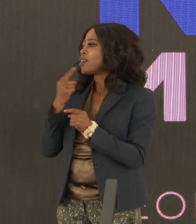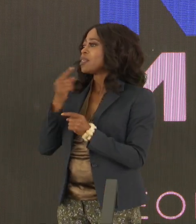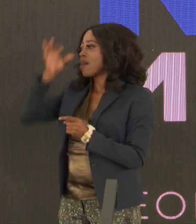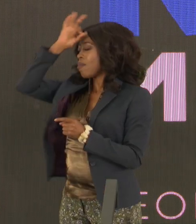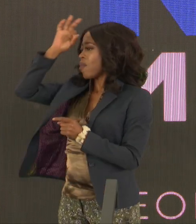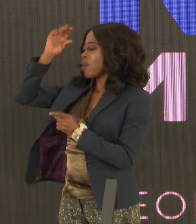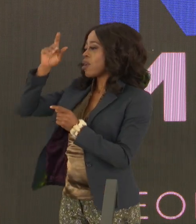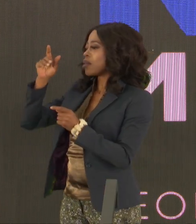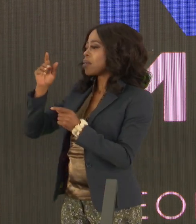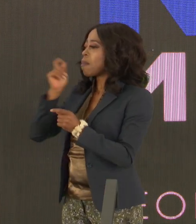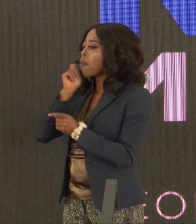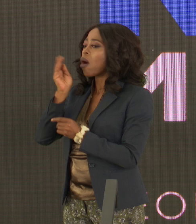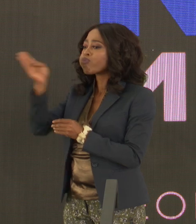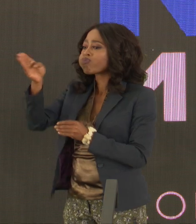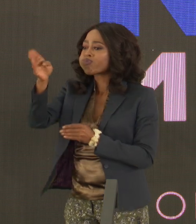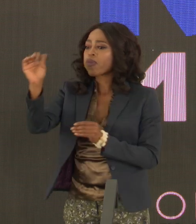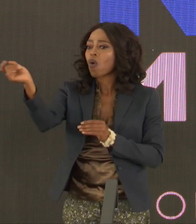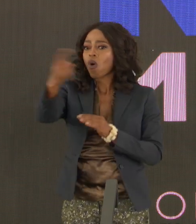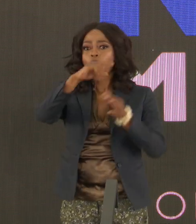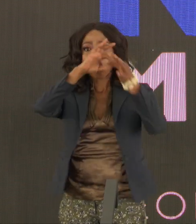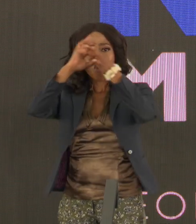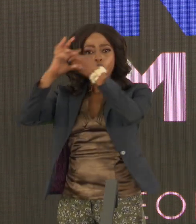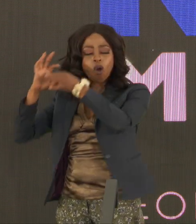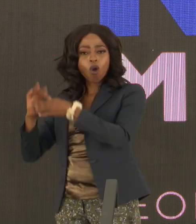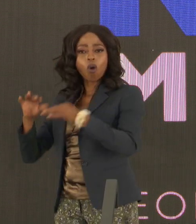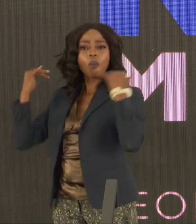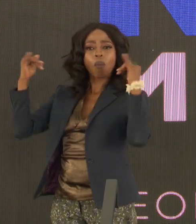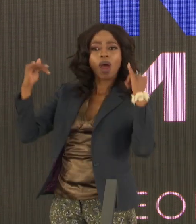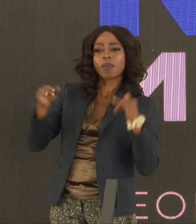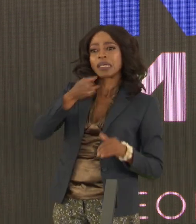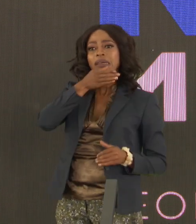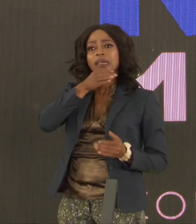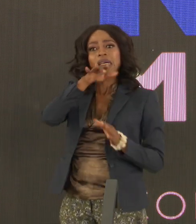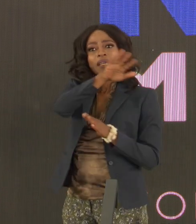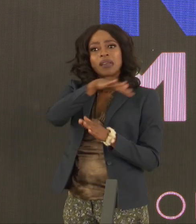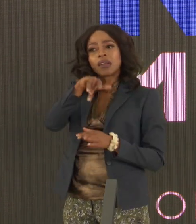policeman in every home, in every party, and in every tavern.